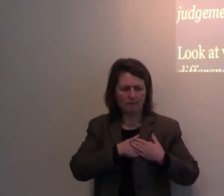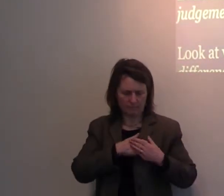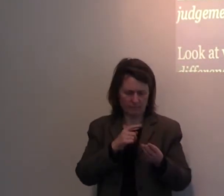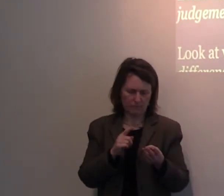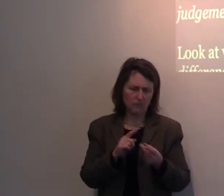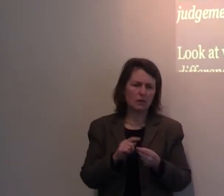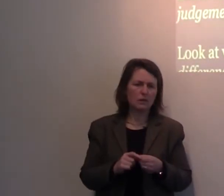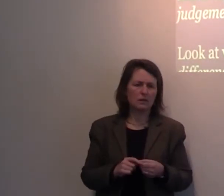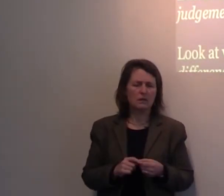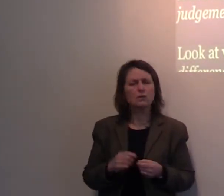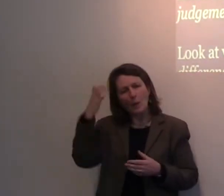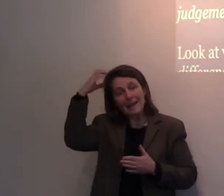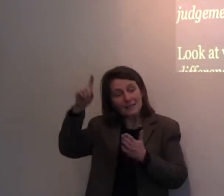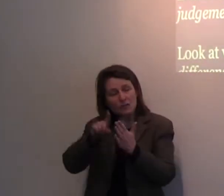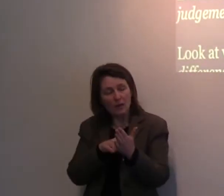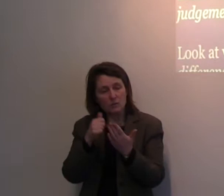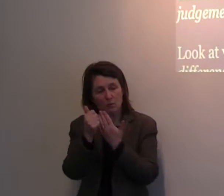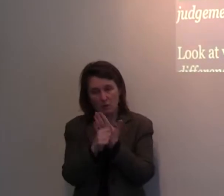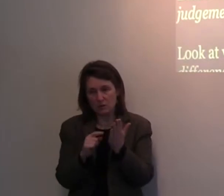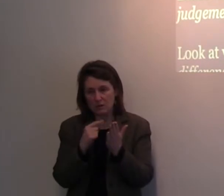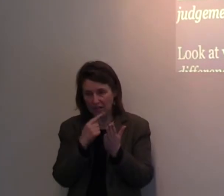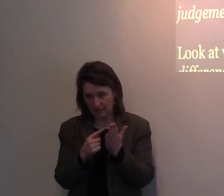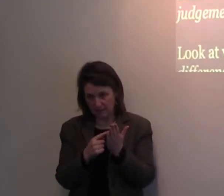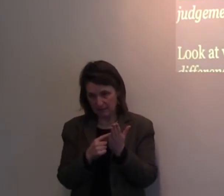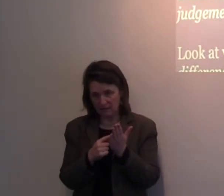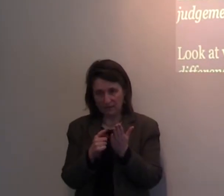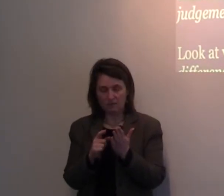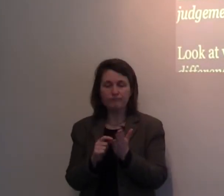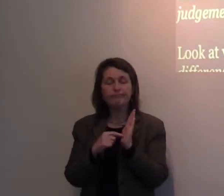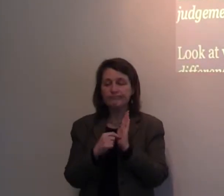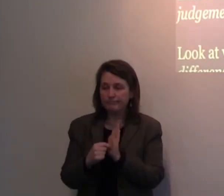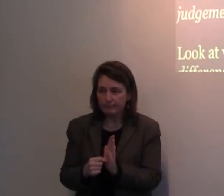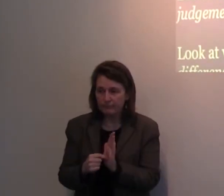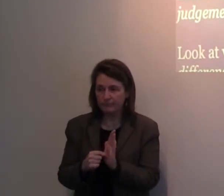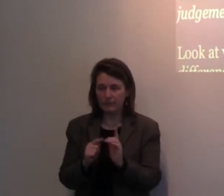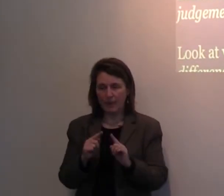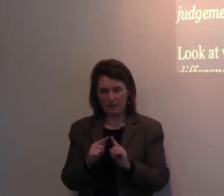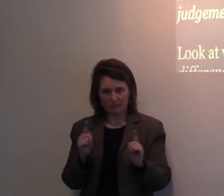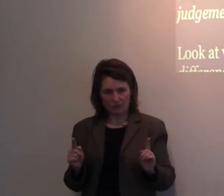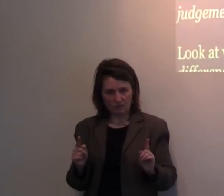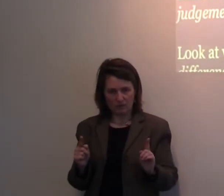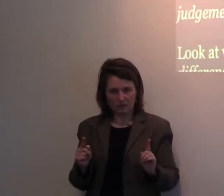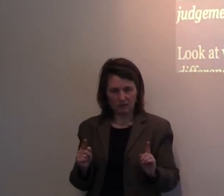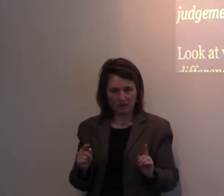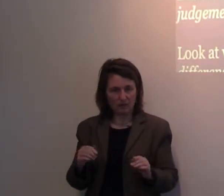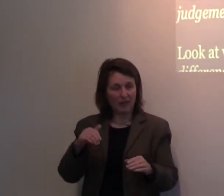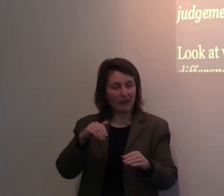The King James Bible says, quote, in knowledge and in all judgment.